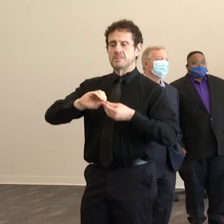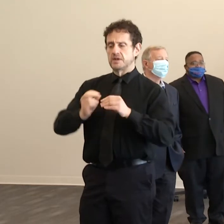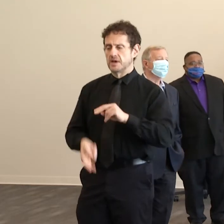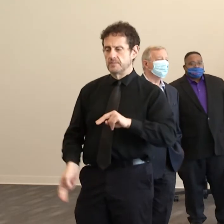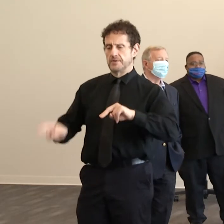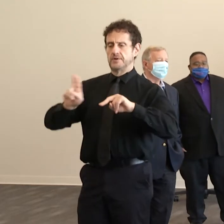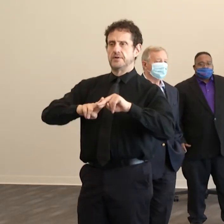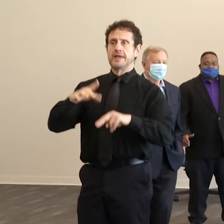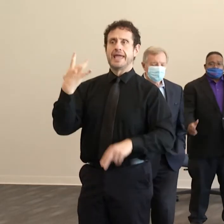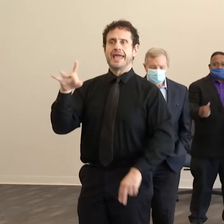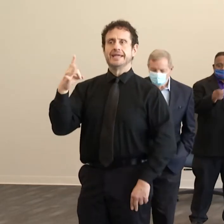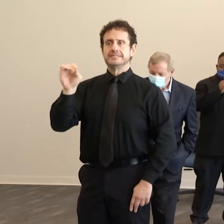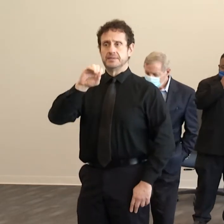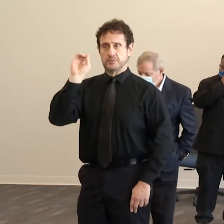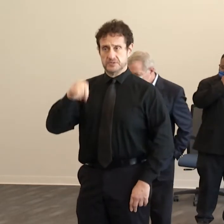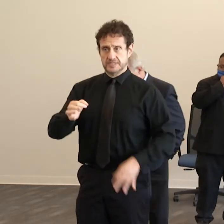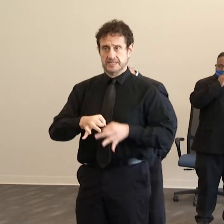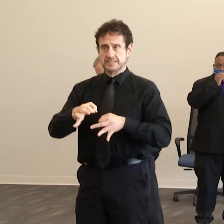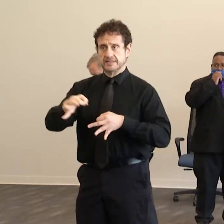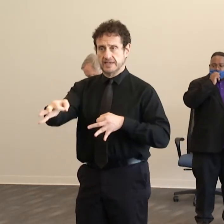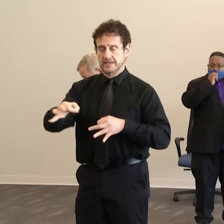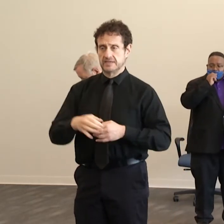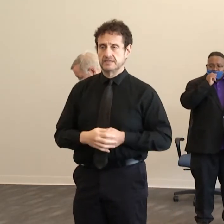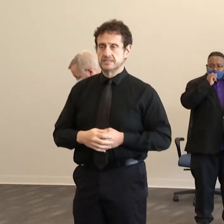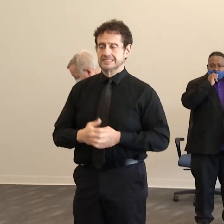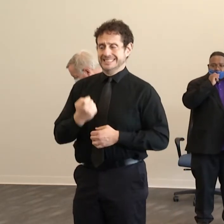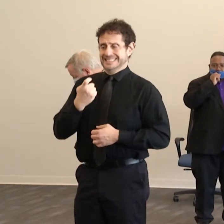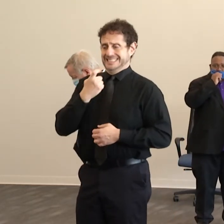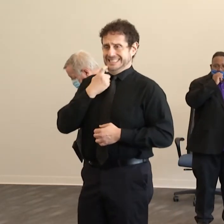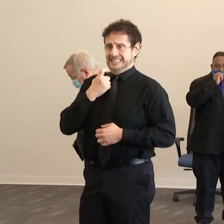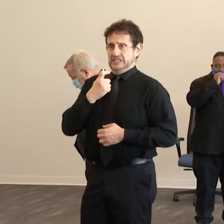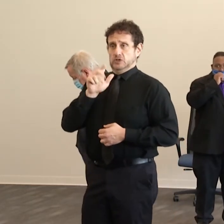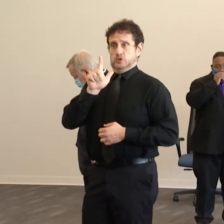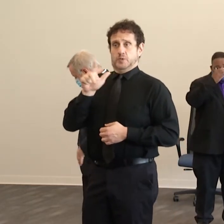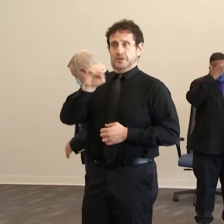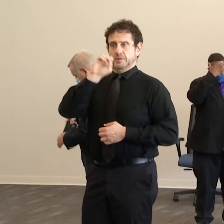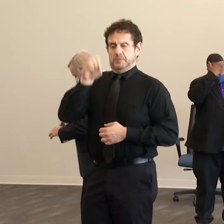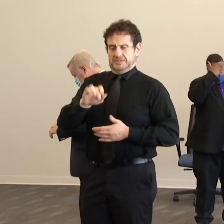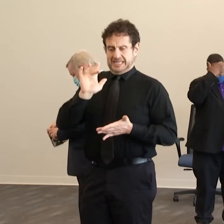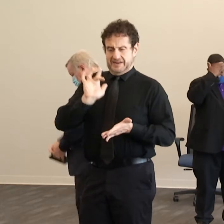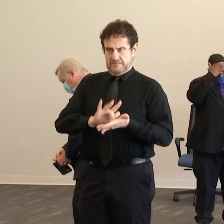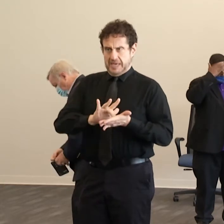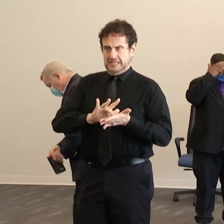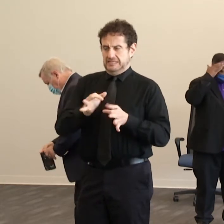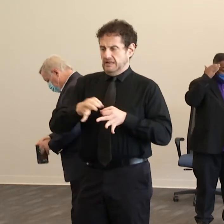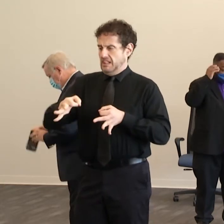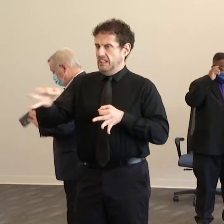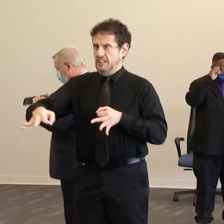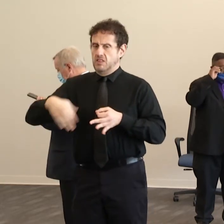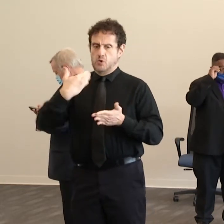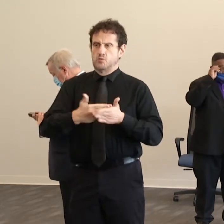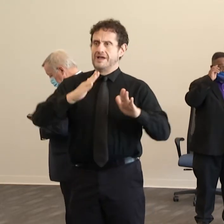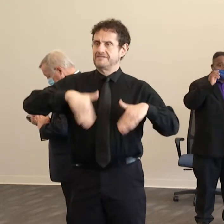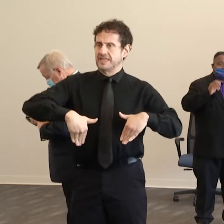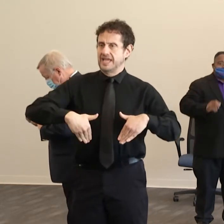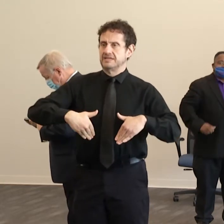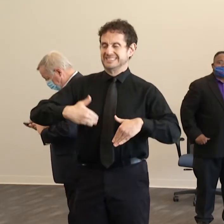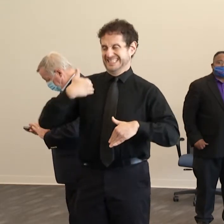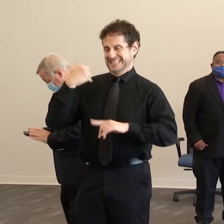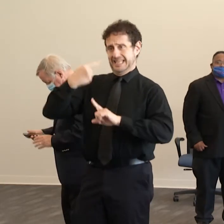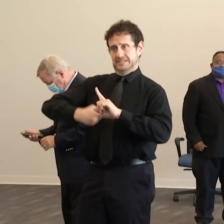to 18%. It increased to 23% of prescriptions being delayed in July.